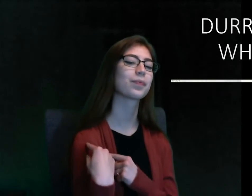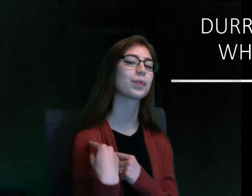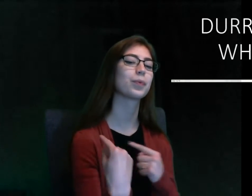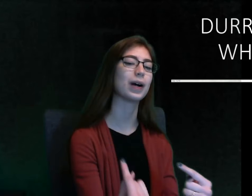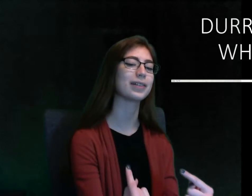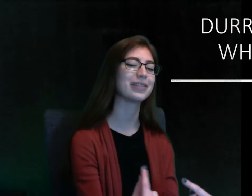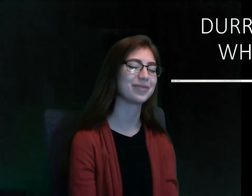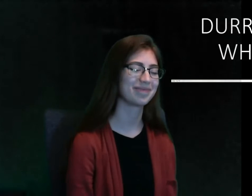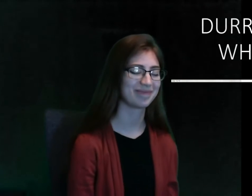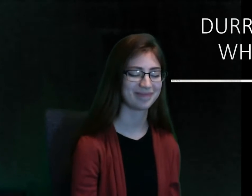While.